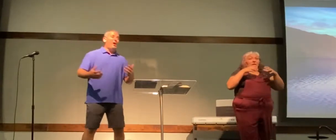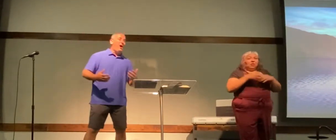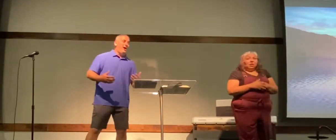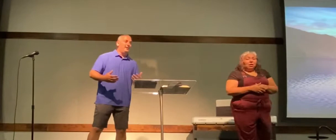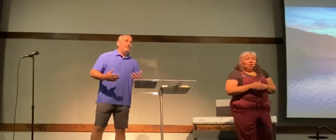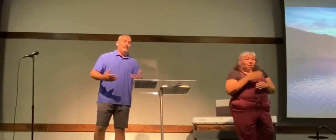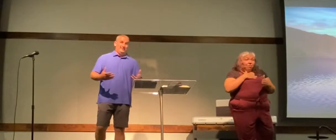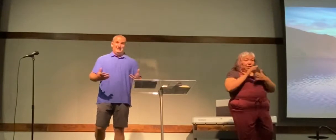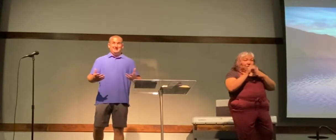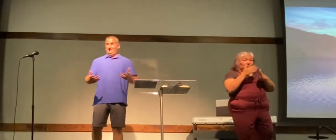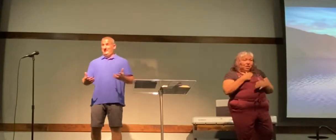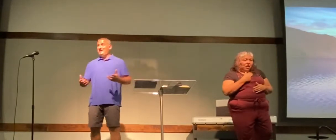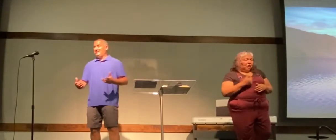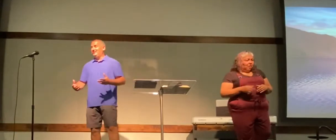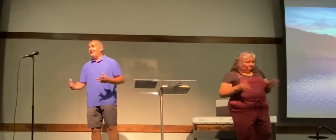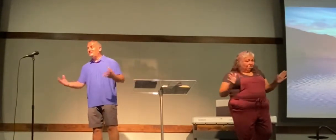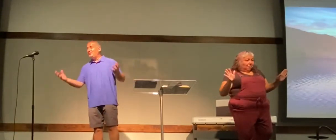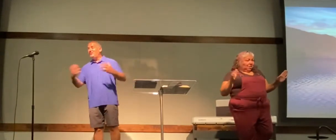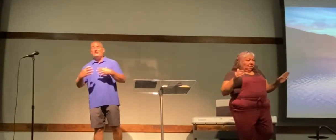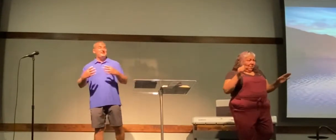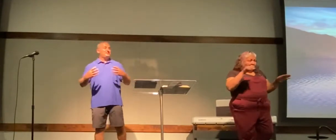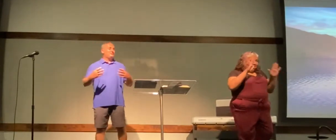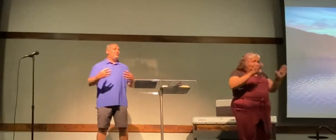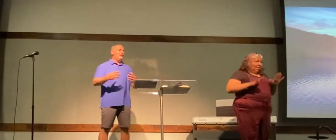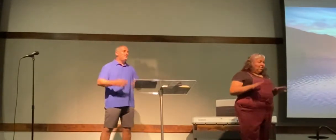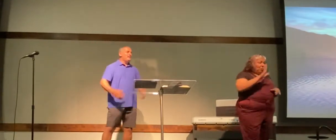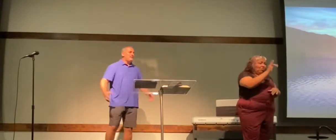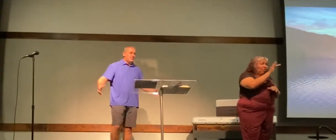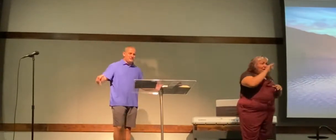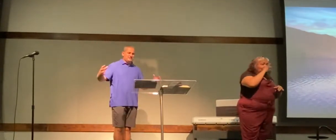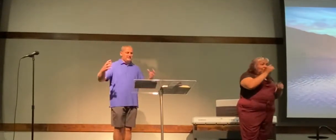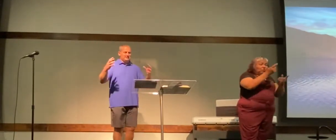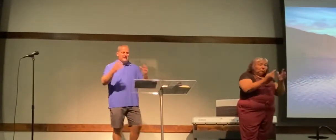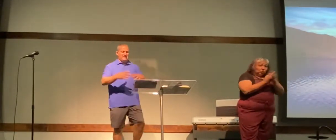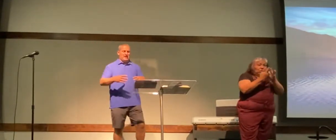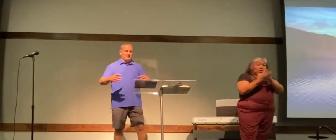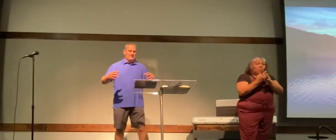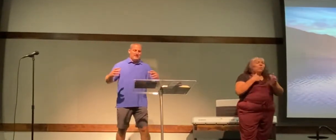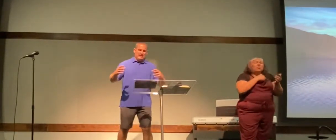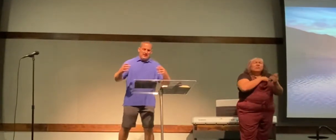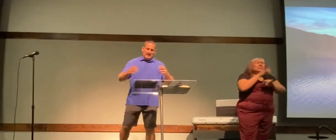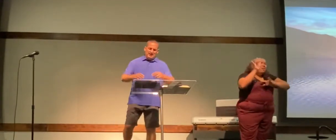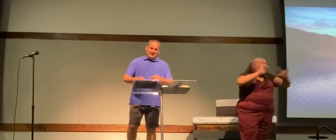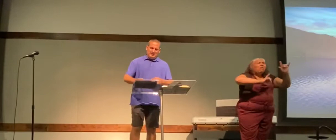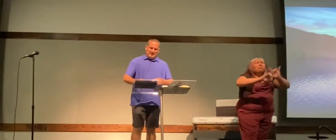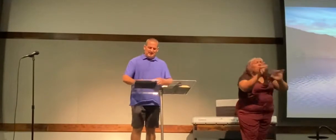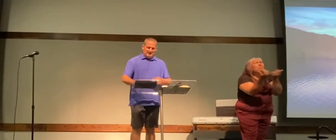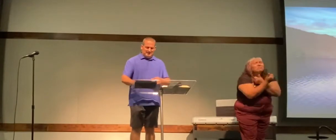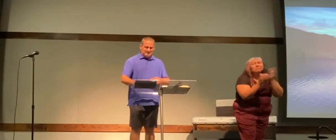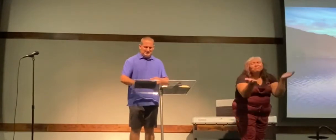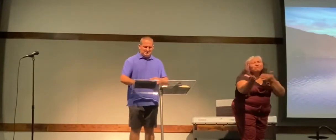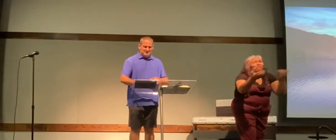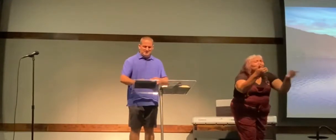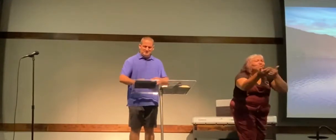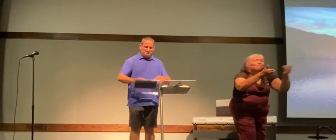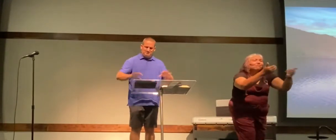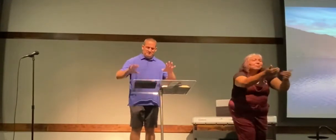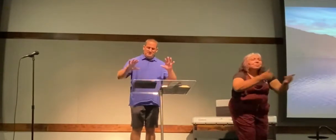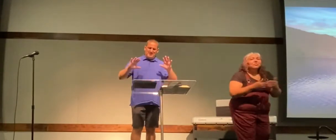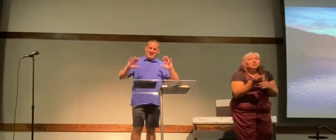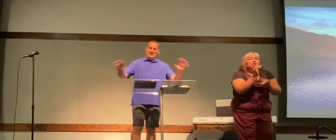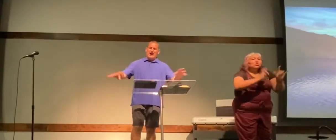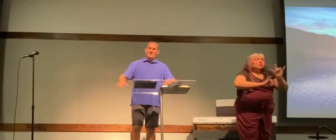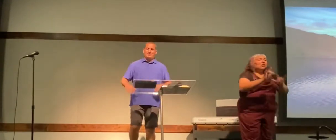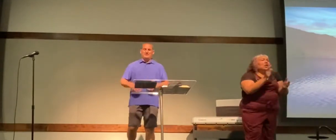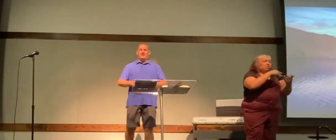like in awe. Like, this is amazing, right? 25 kids are showing up, and we're just loving on them and